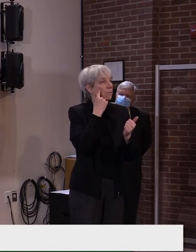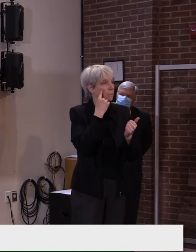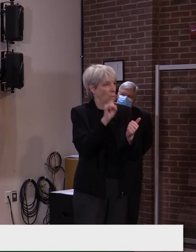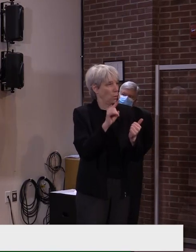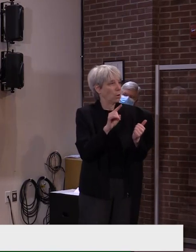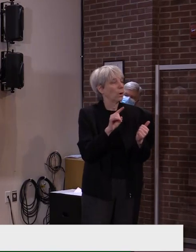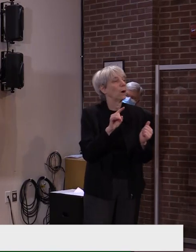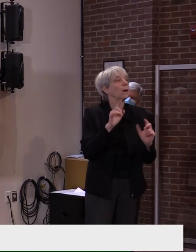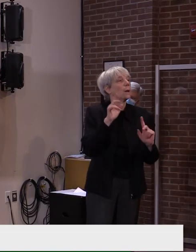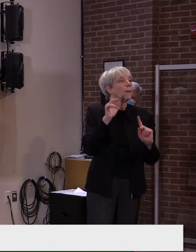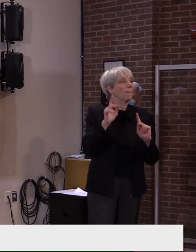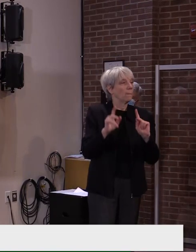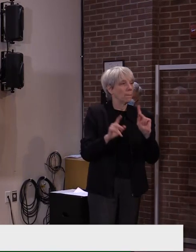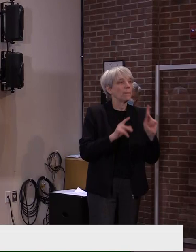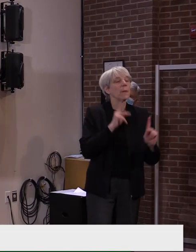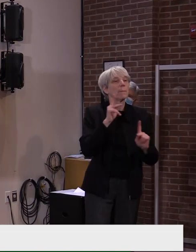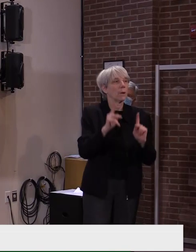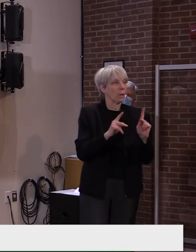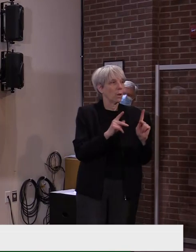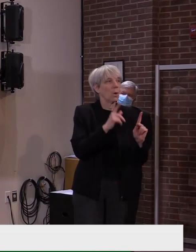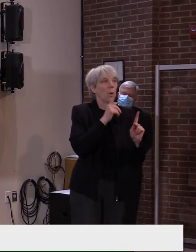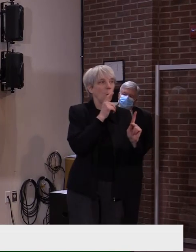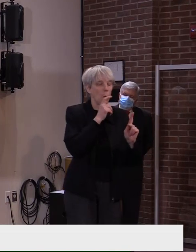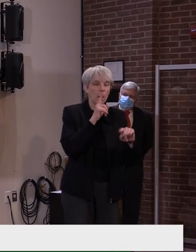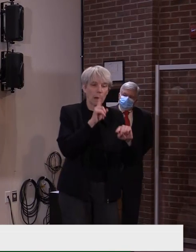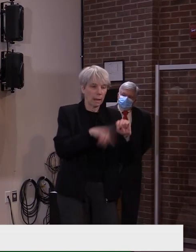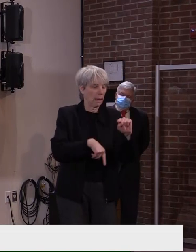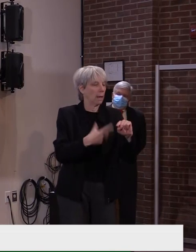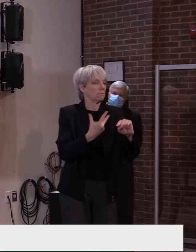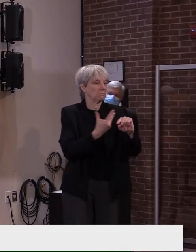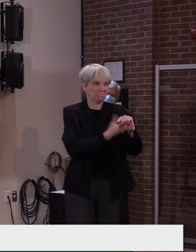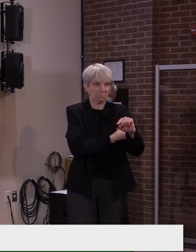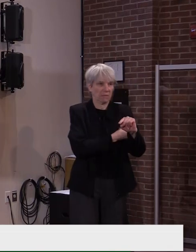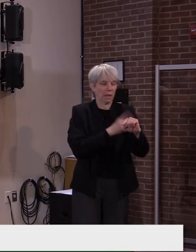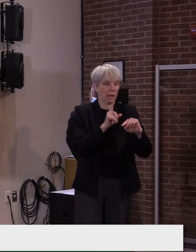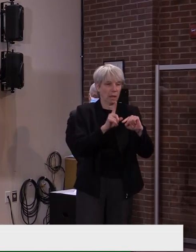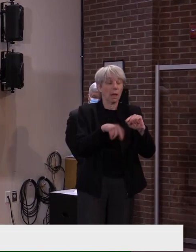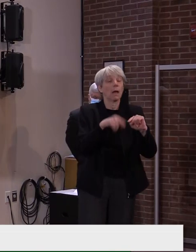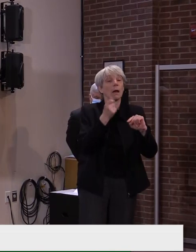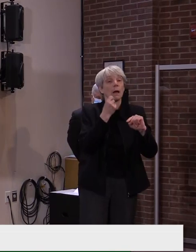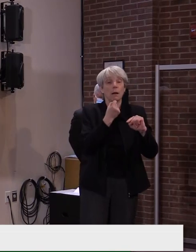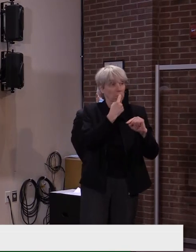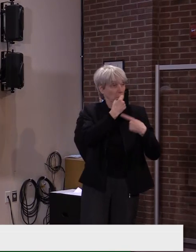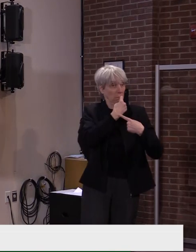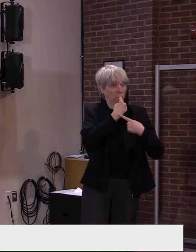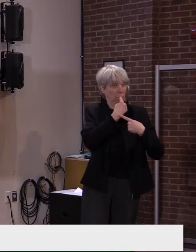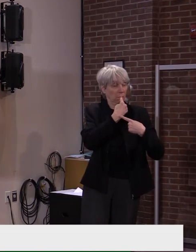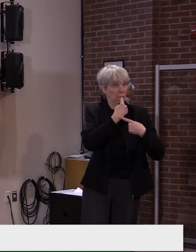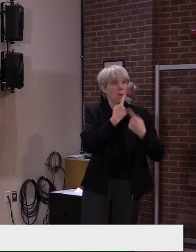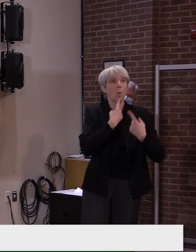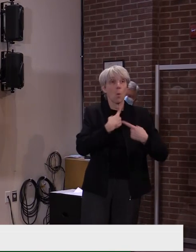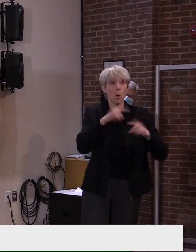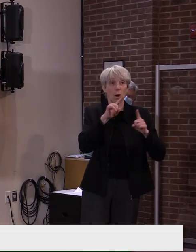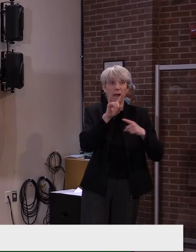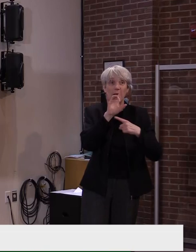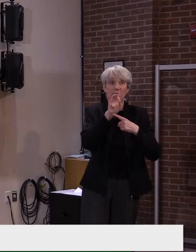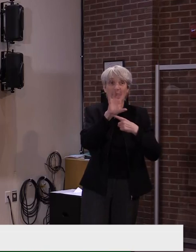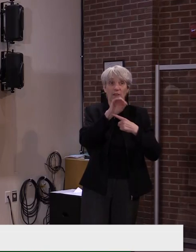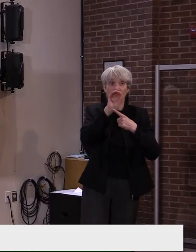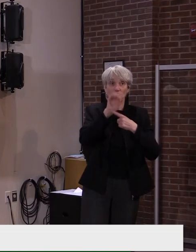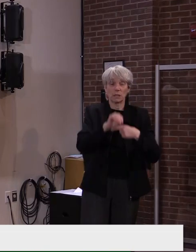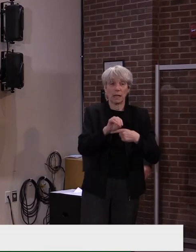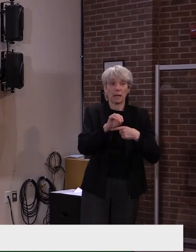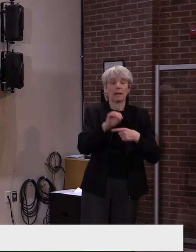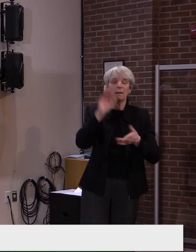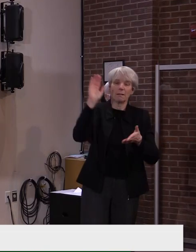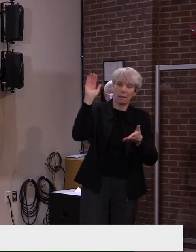the fact that it's an oral medication and has an extraordinarily high 85% efficacy rate against serious outcomes,